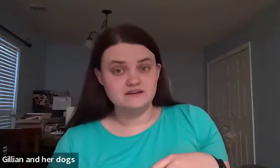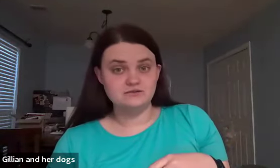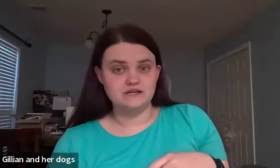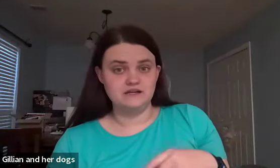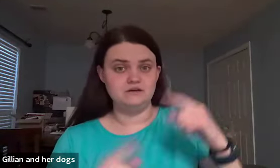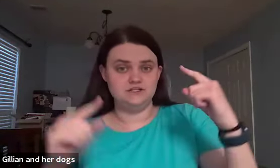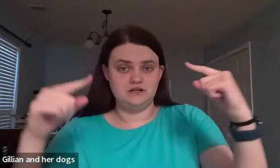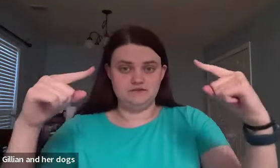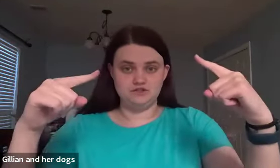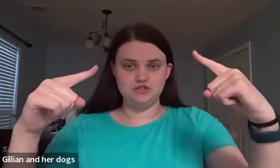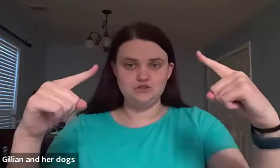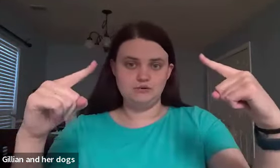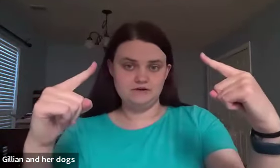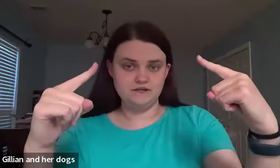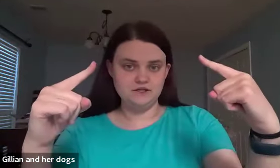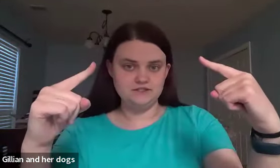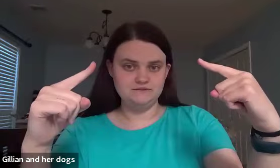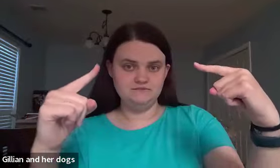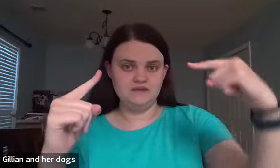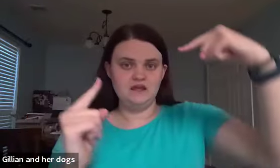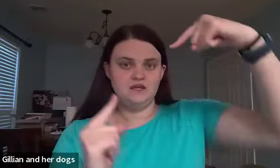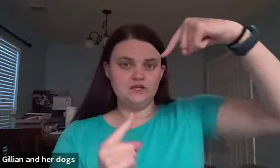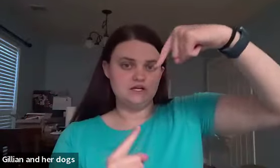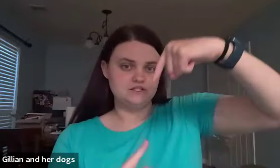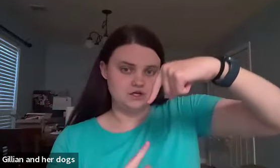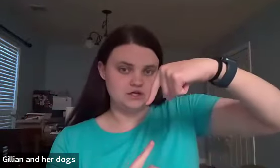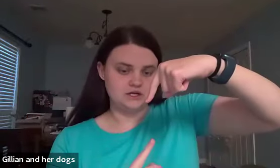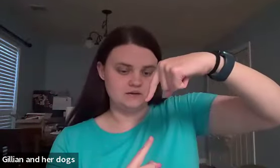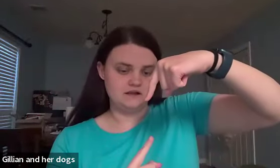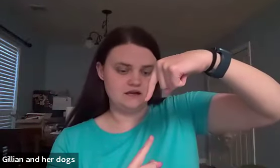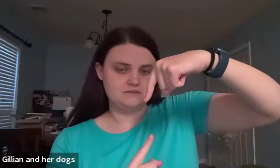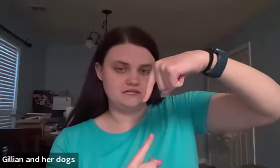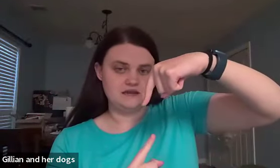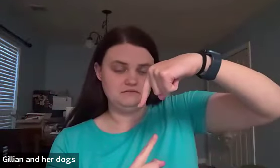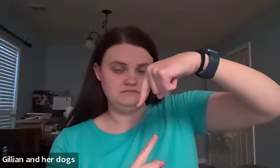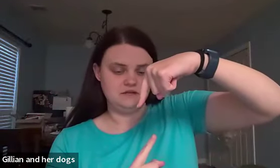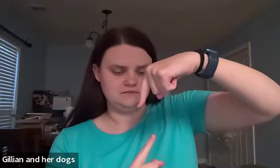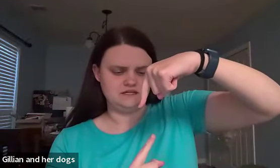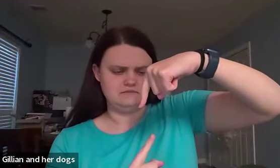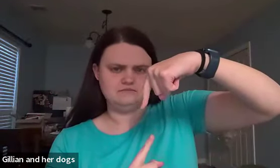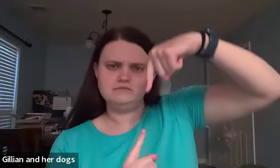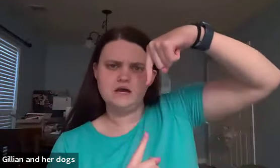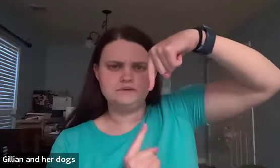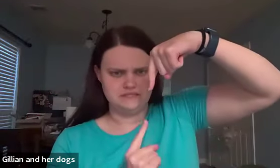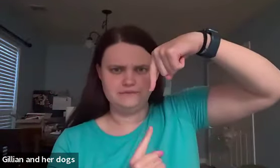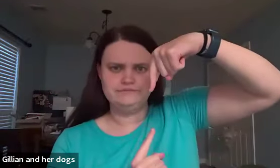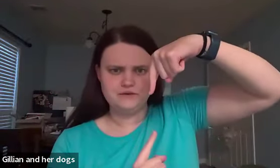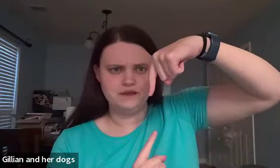sign of tornado is you're going to have your two pointer fingers. You're going to turn them kind of upside down, not upside down, up and down. There we